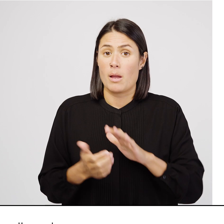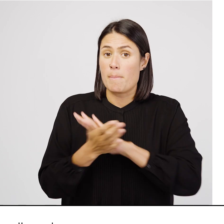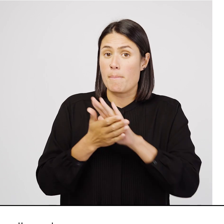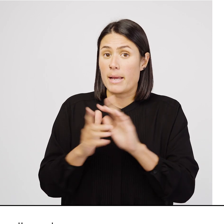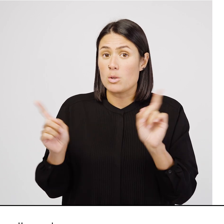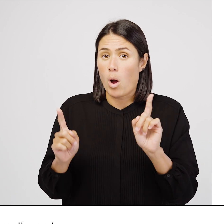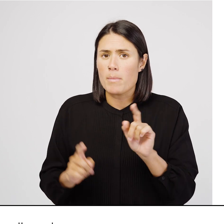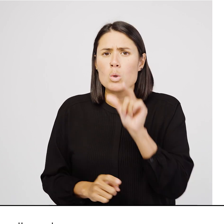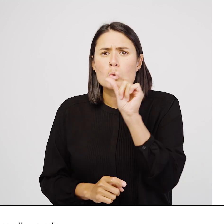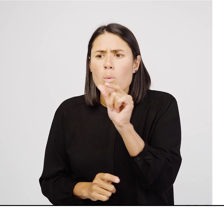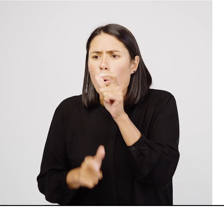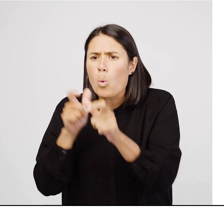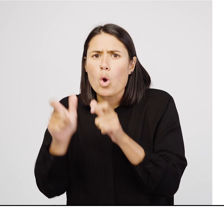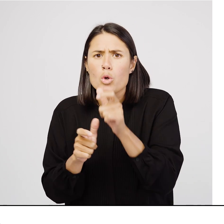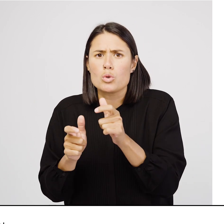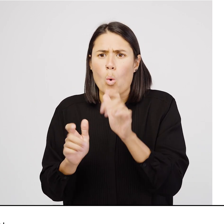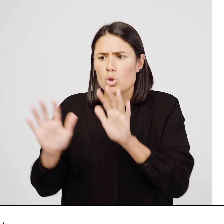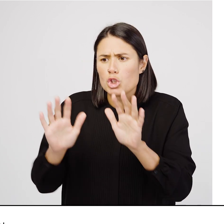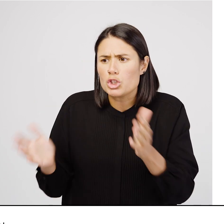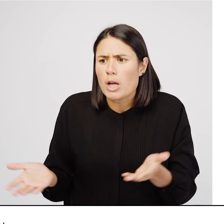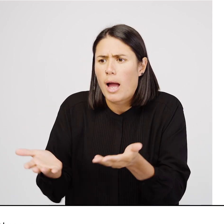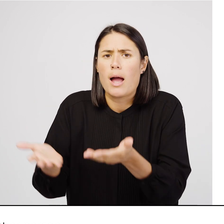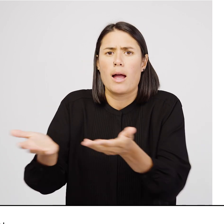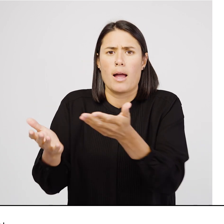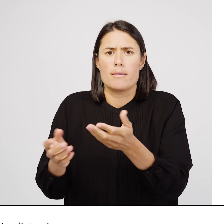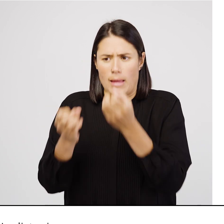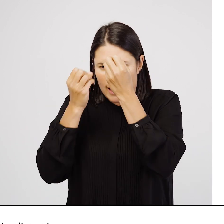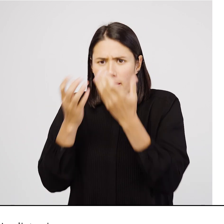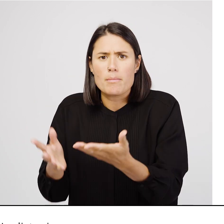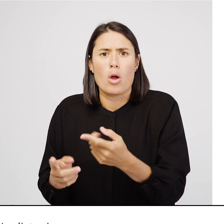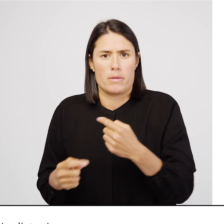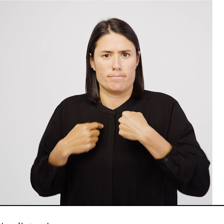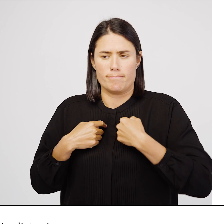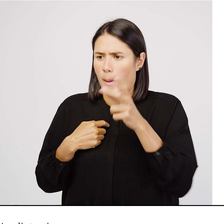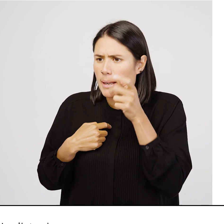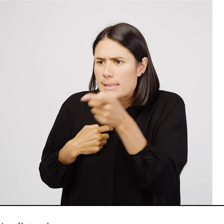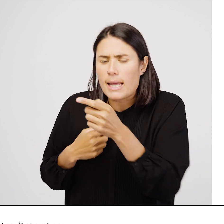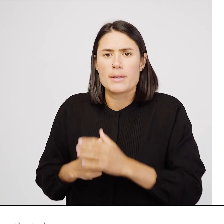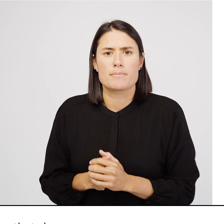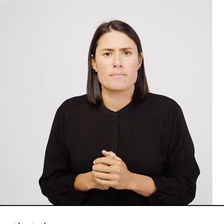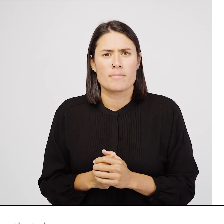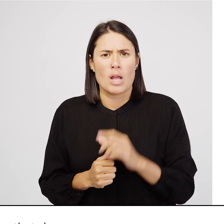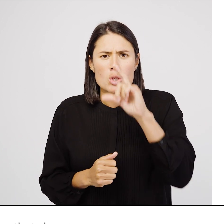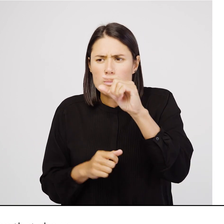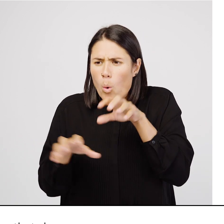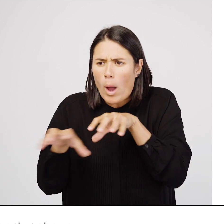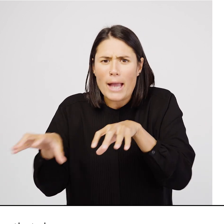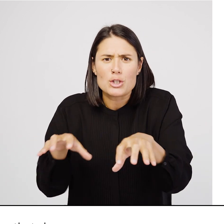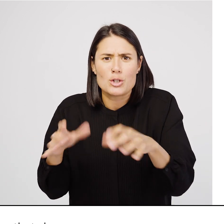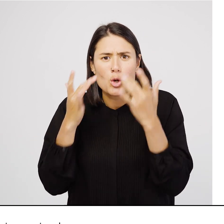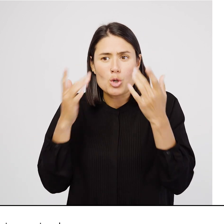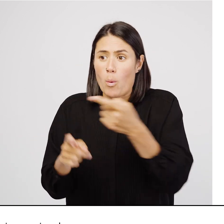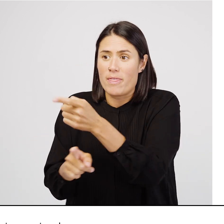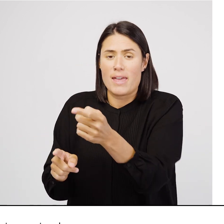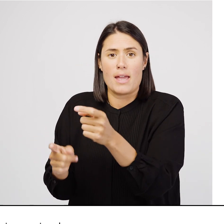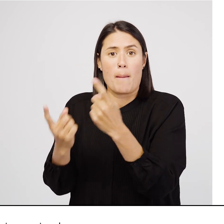This means small words or gestures that let the other person know that you're listening. It's a small action that